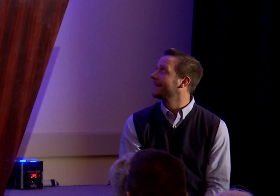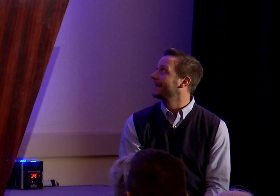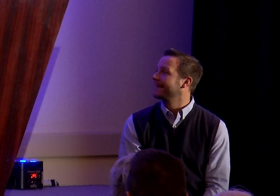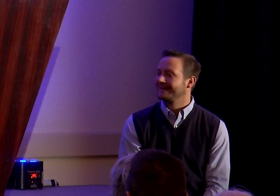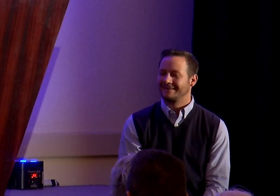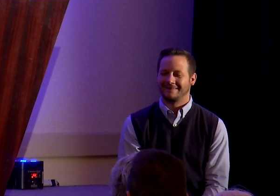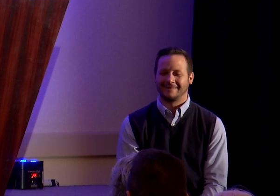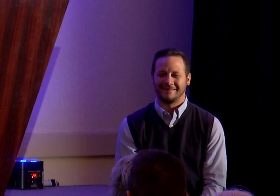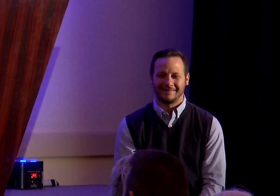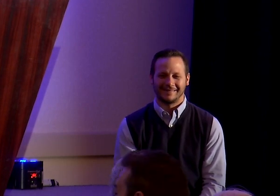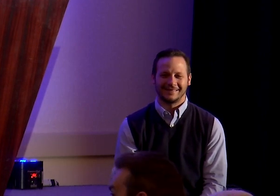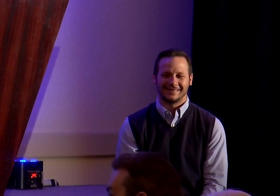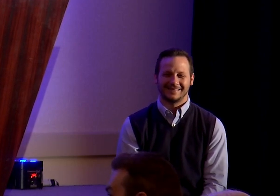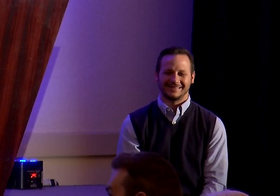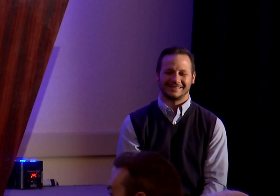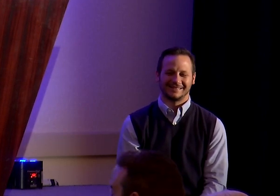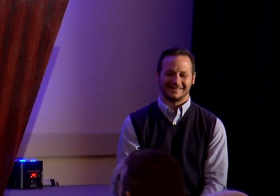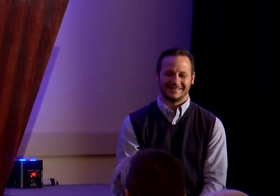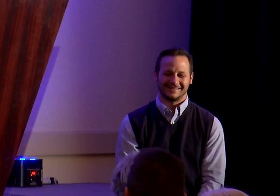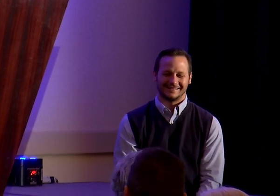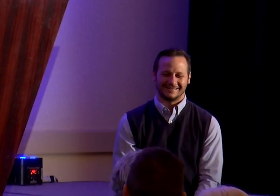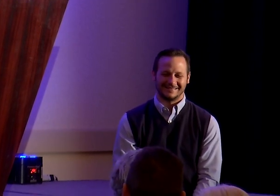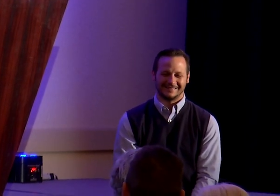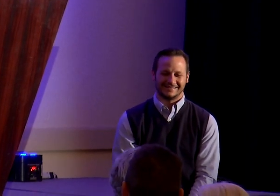I'm being told I have 5 minutes. I'm going to go as fast as I can.